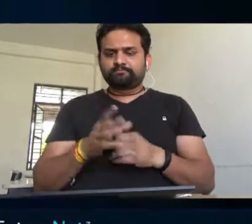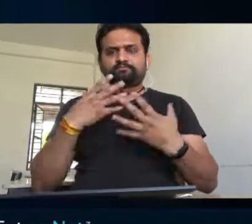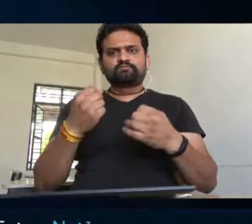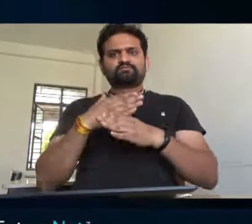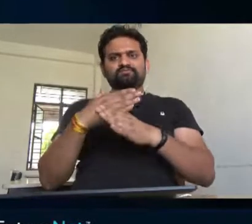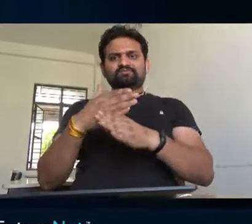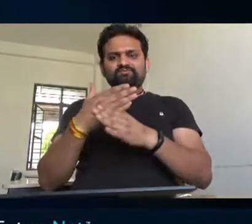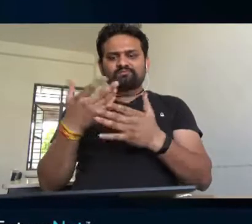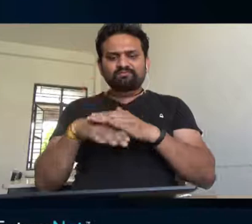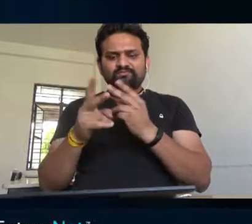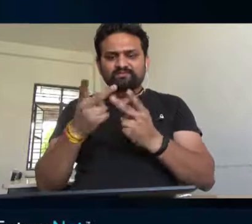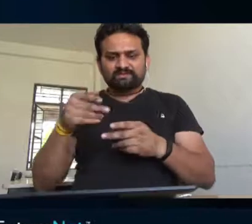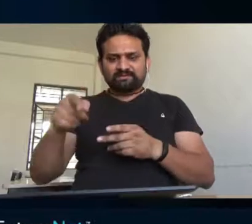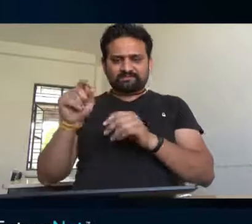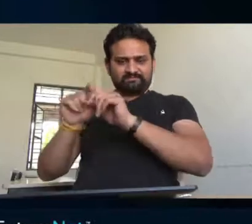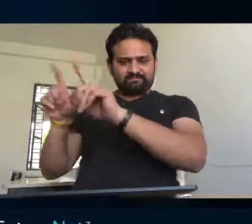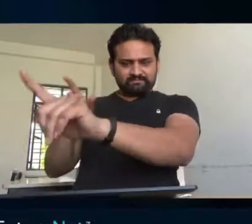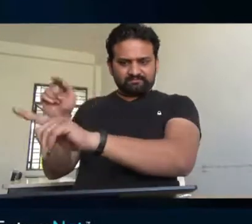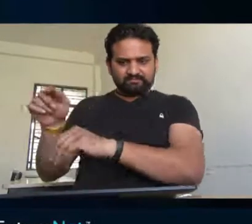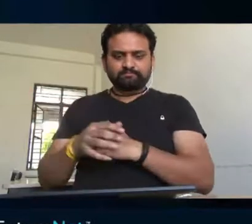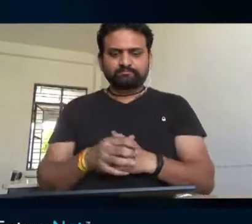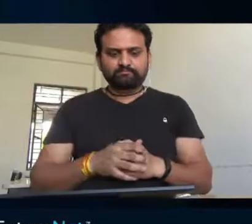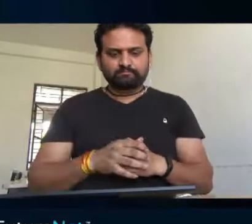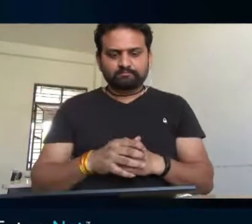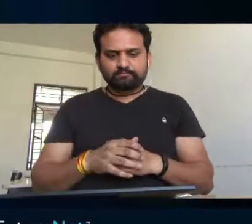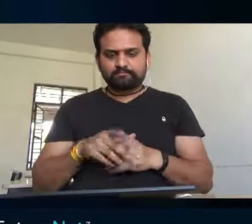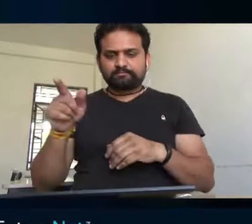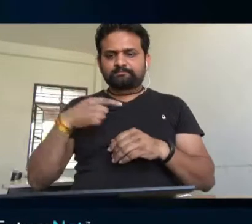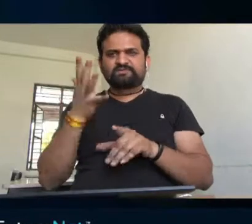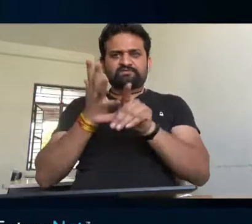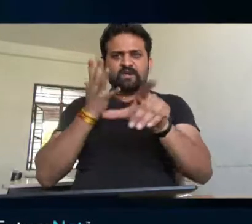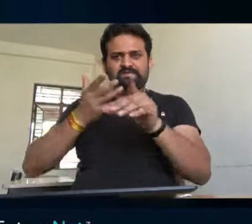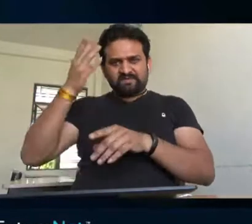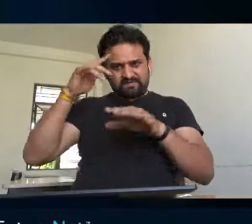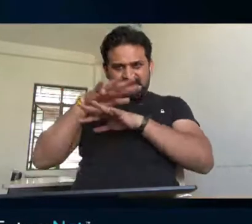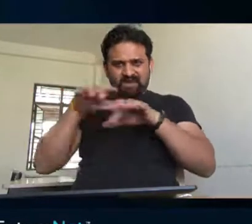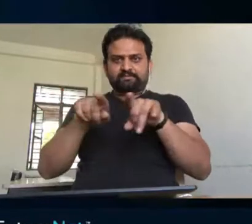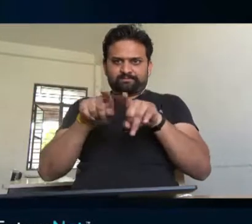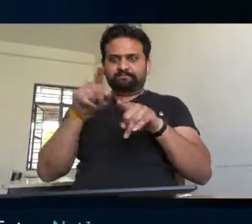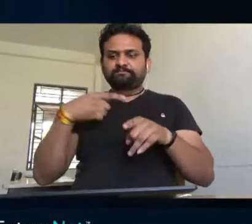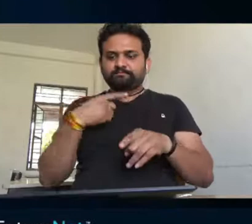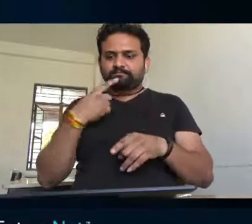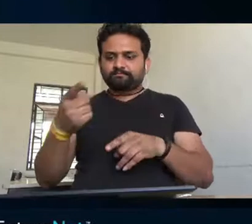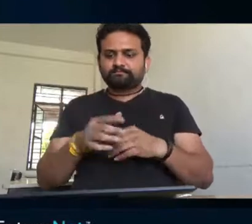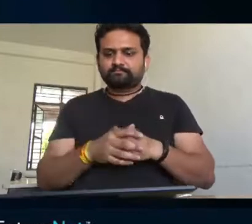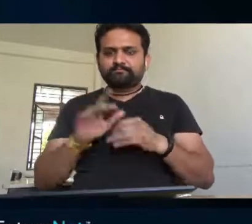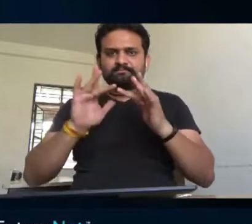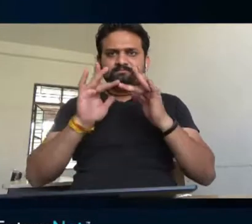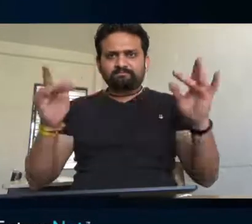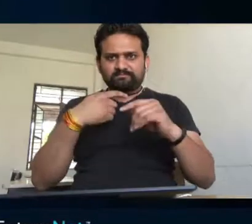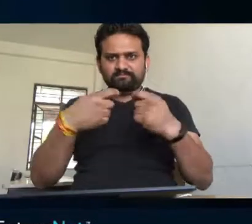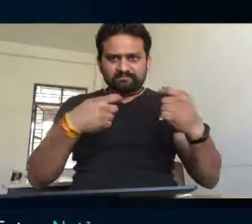Futuro network. Anyway, I need more time than I thought, but I hope that you like it, what I share with